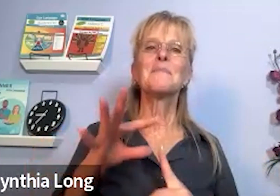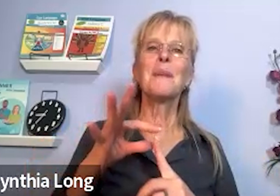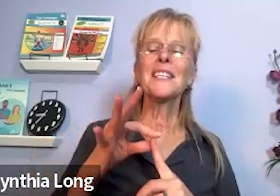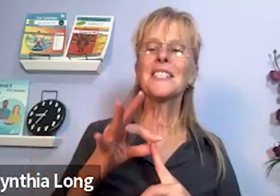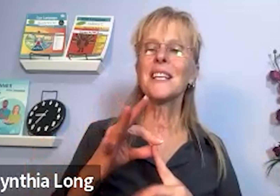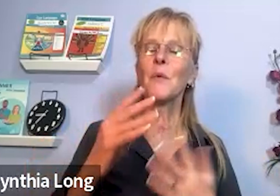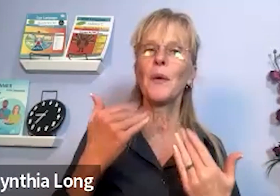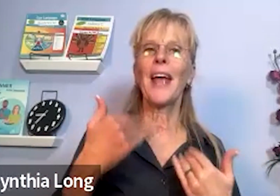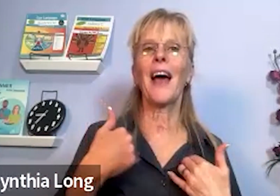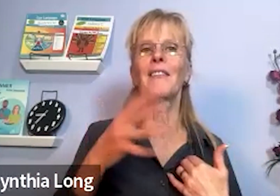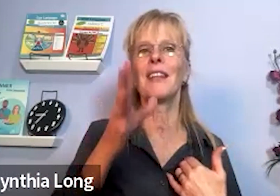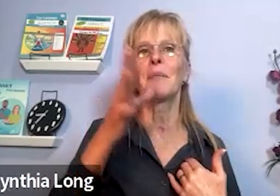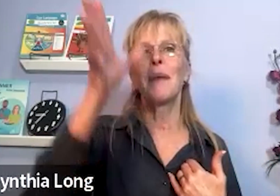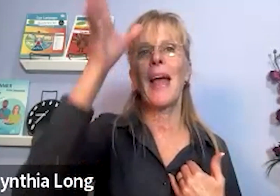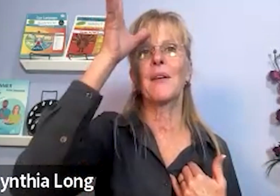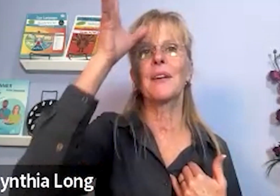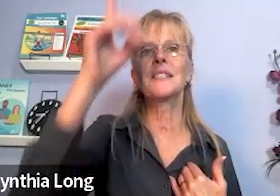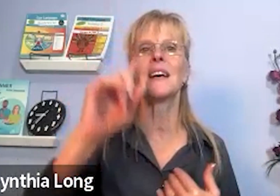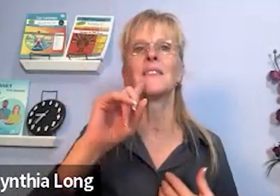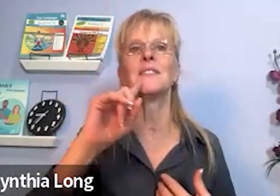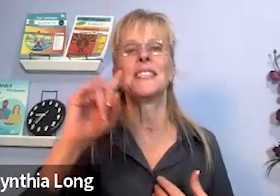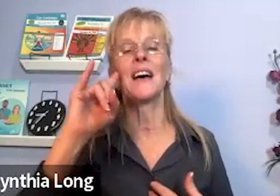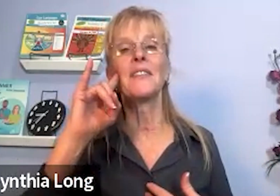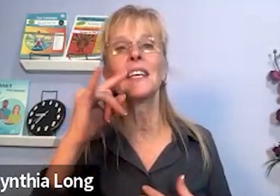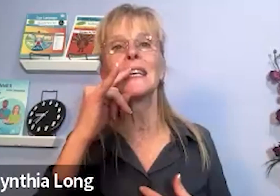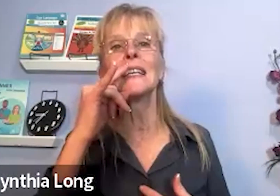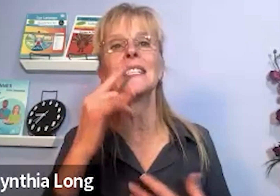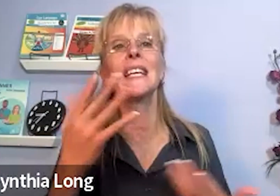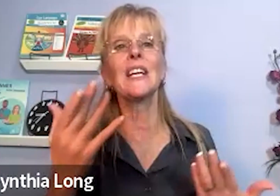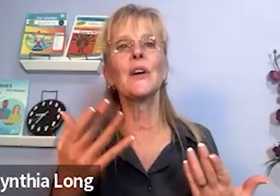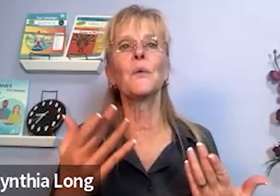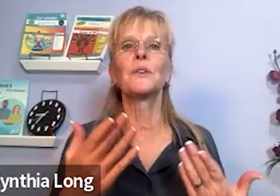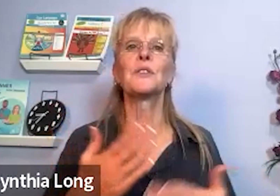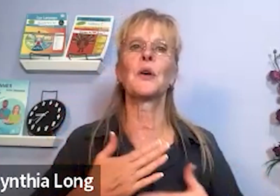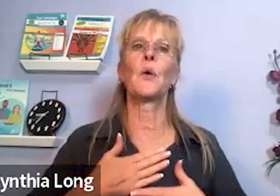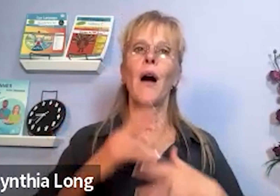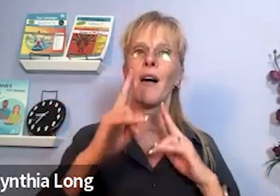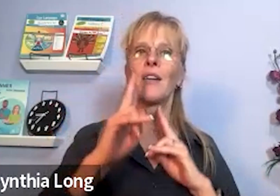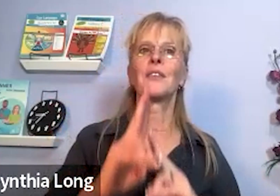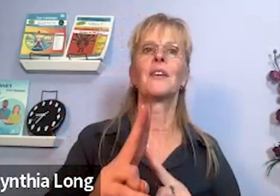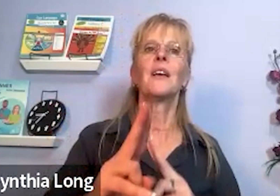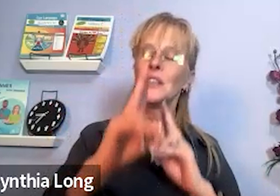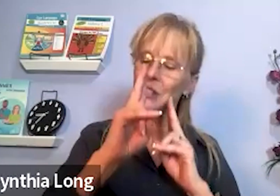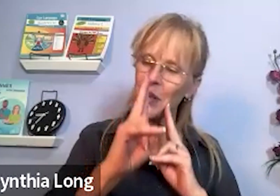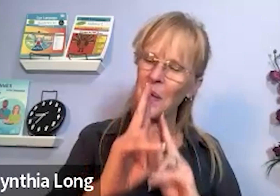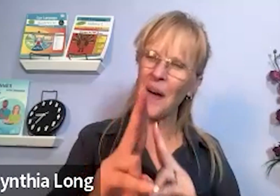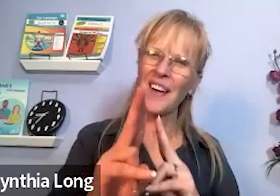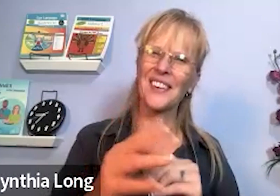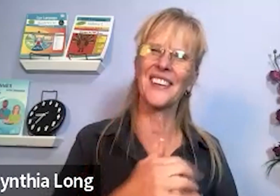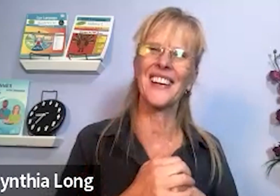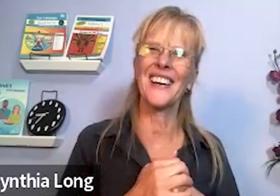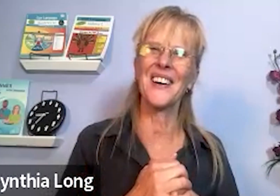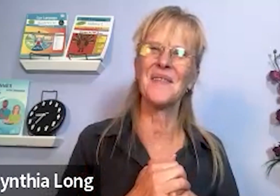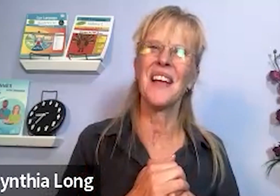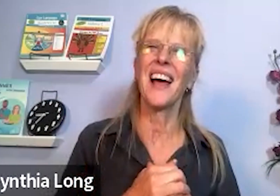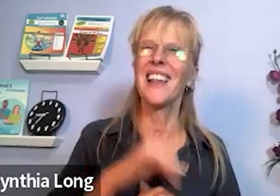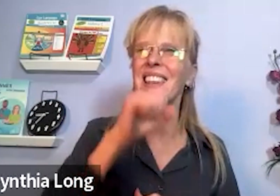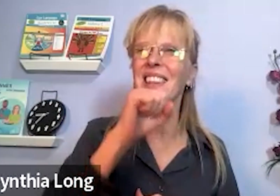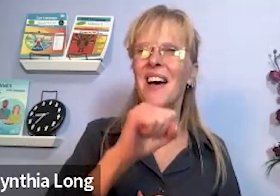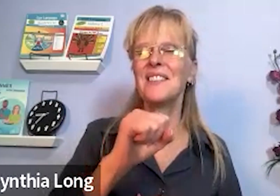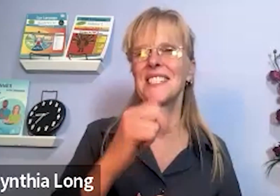And especially when we have like parents of deaf kids here, we're so honored.